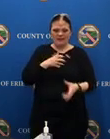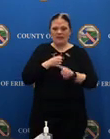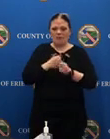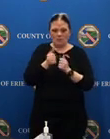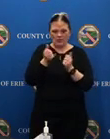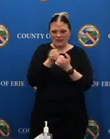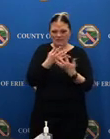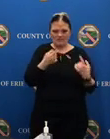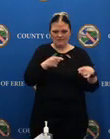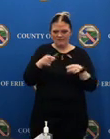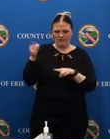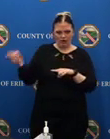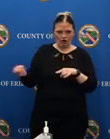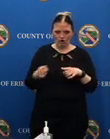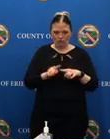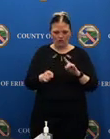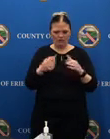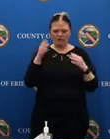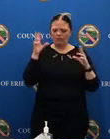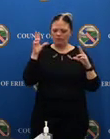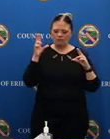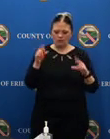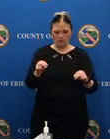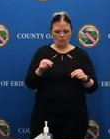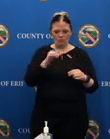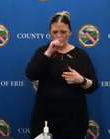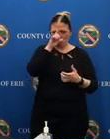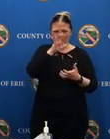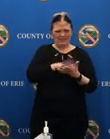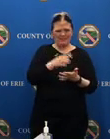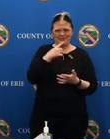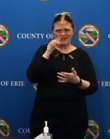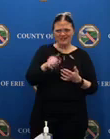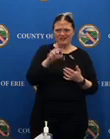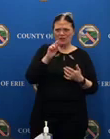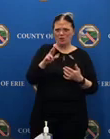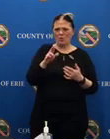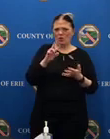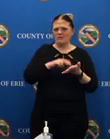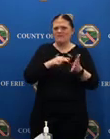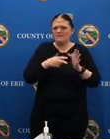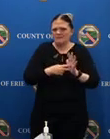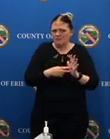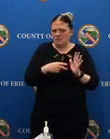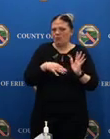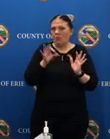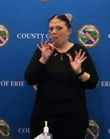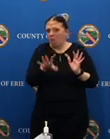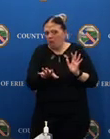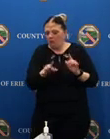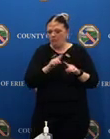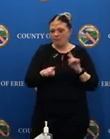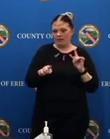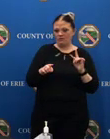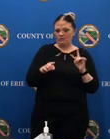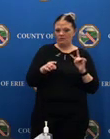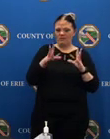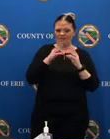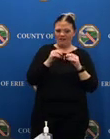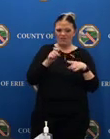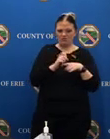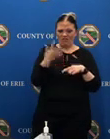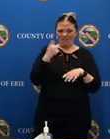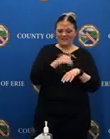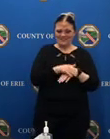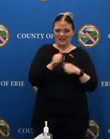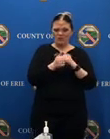down there. But no, and I don't believe I said that or implied that. But the conference call last night with county officials